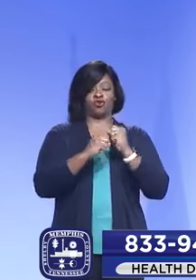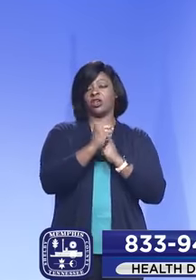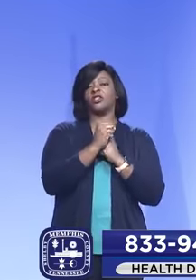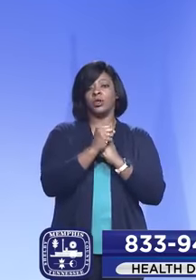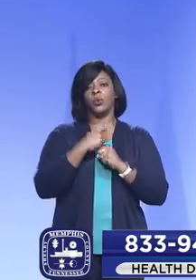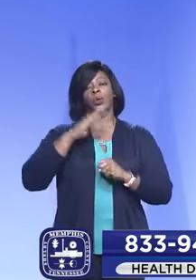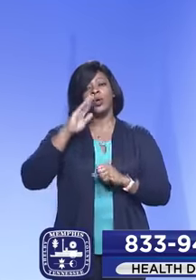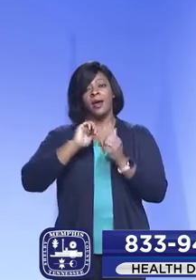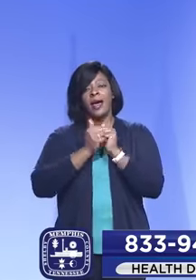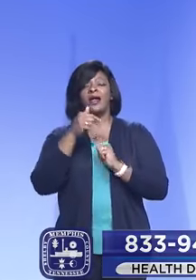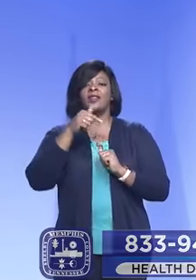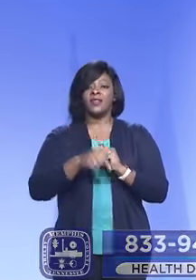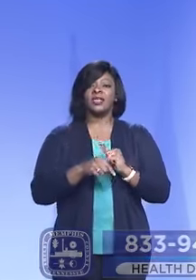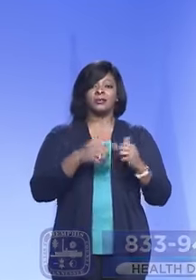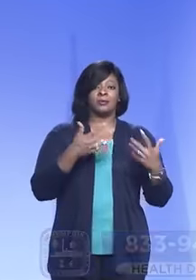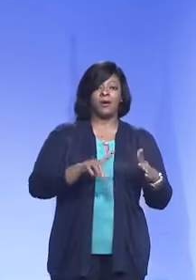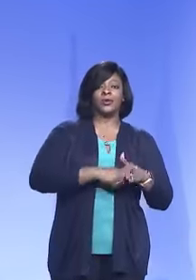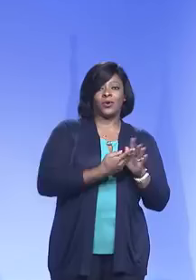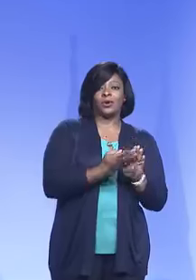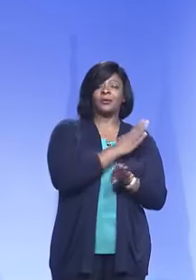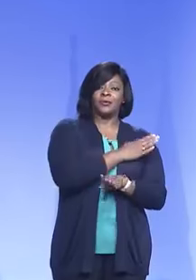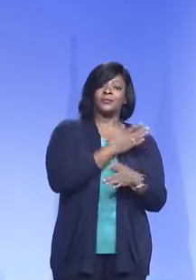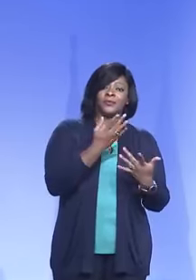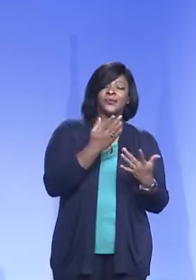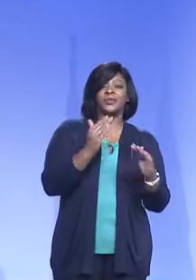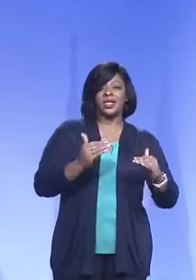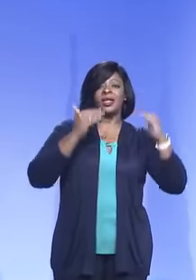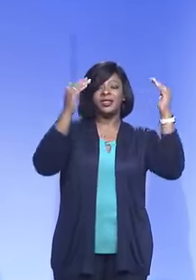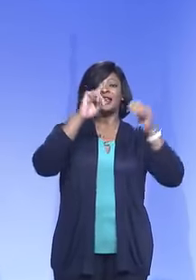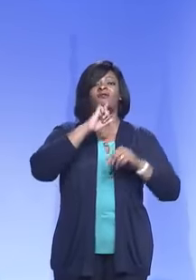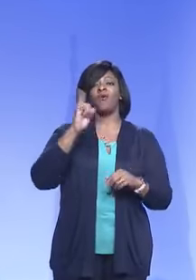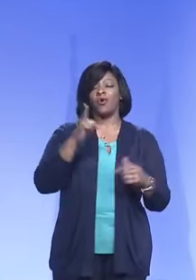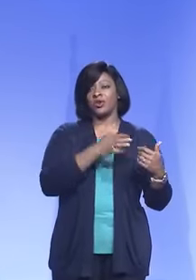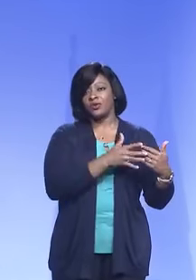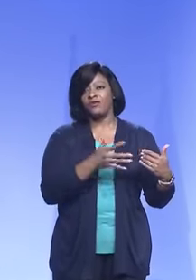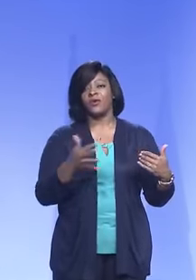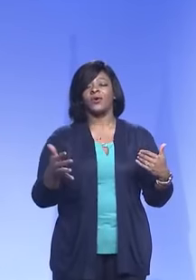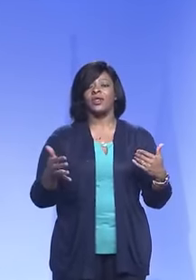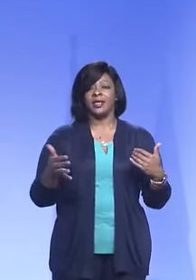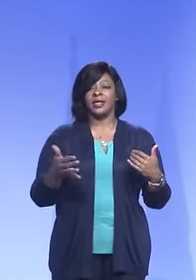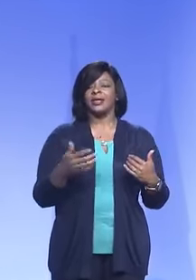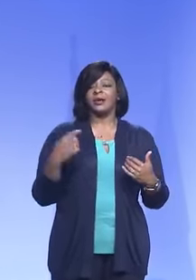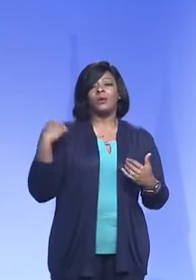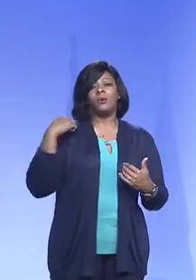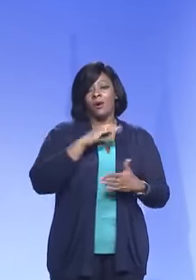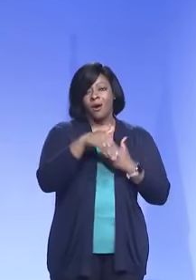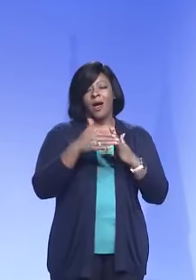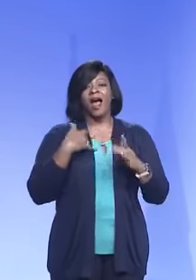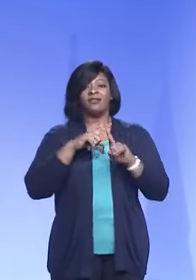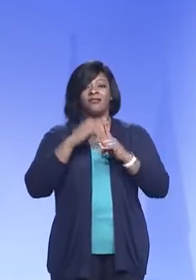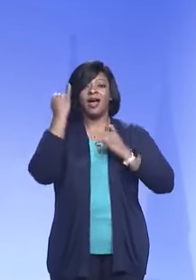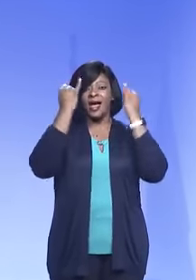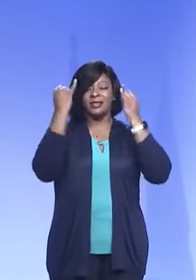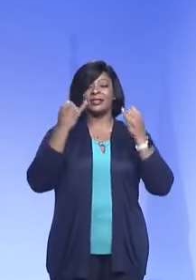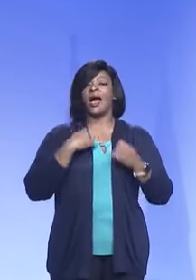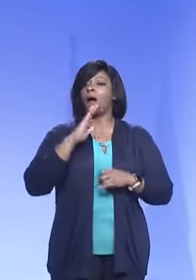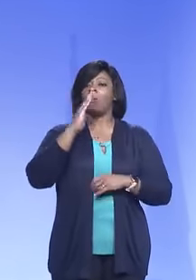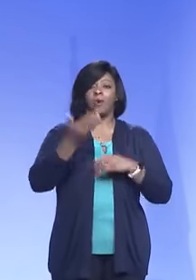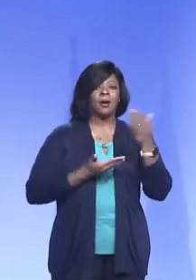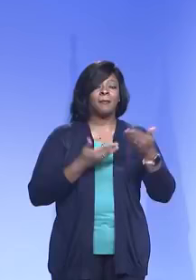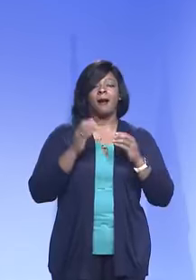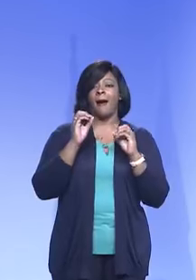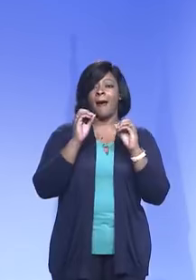We know how this was started. You know, the executive orders and so forth, and we all have ideas. I just would welcome the